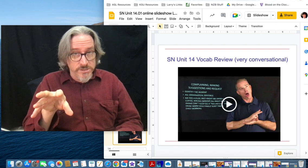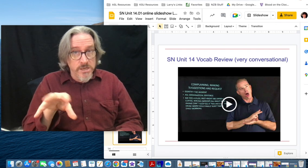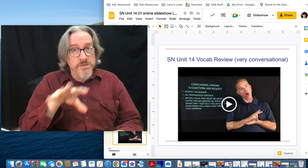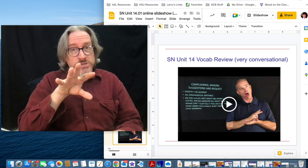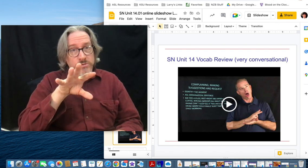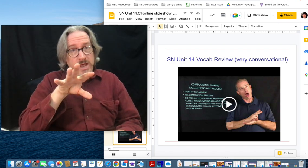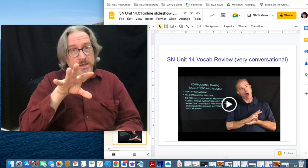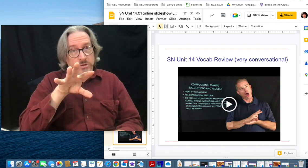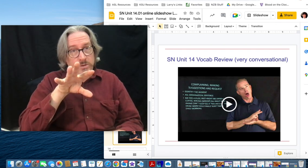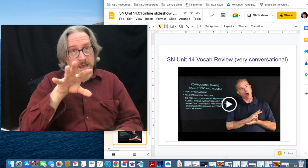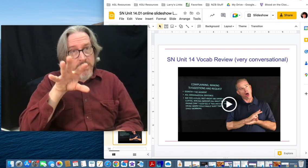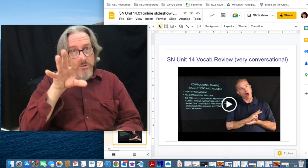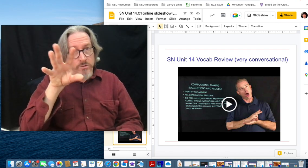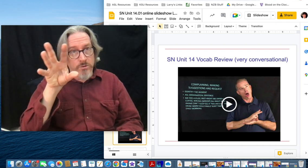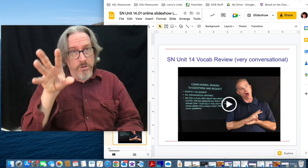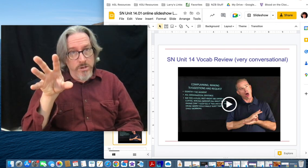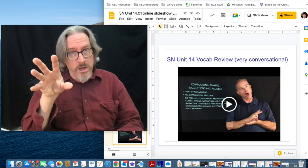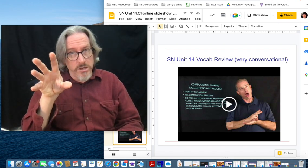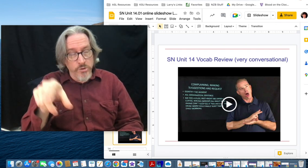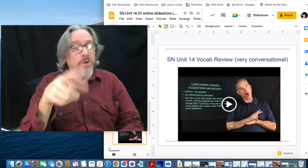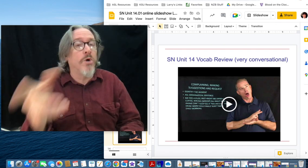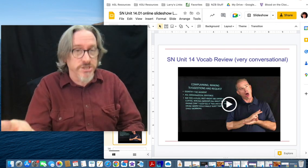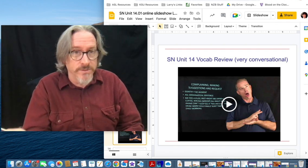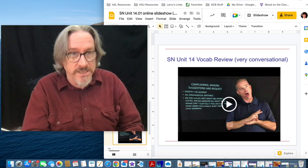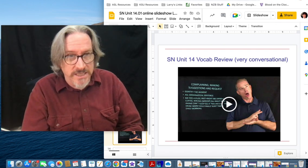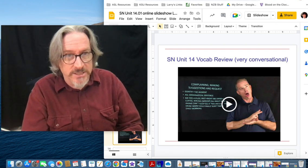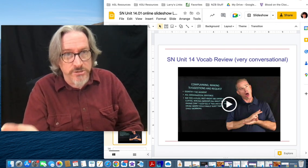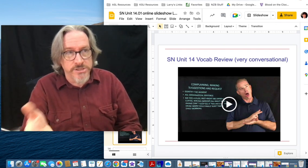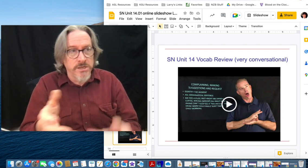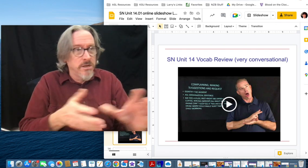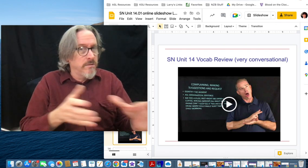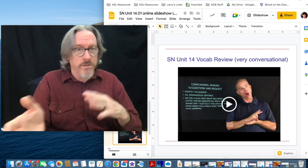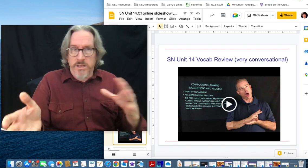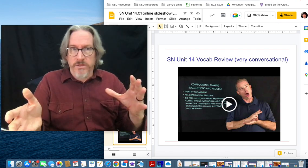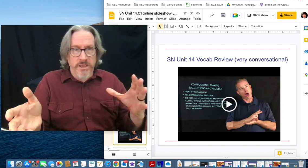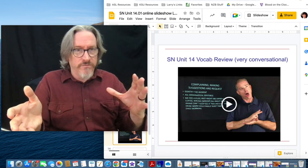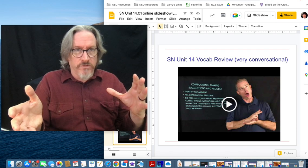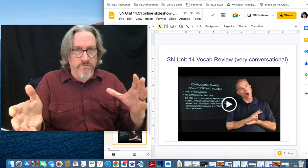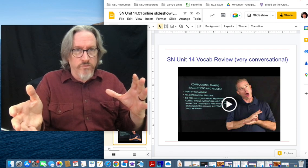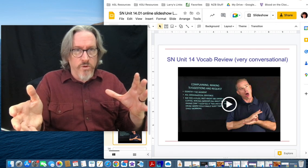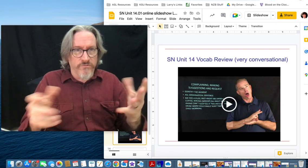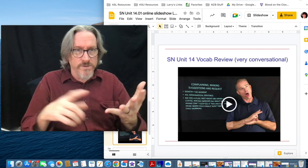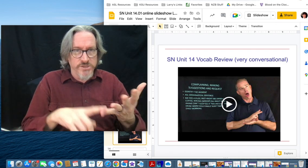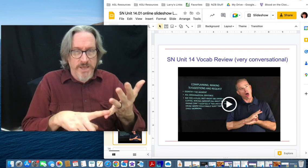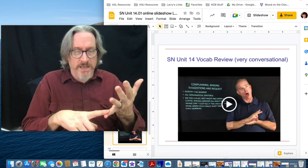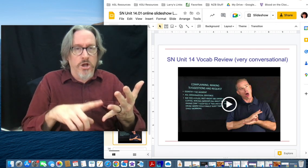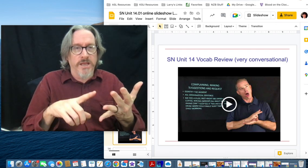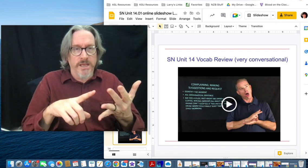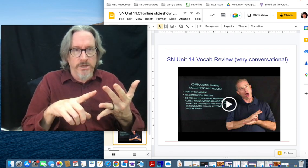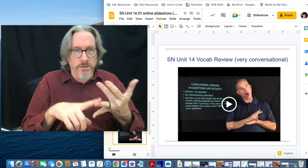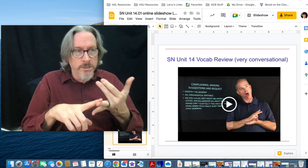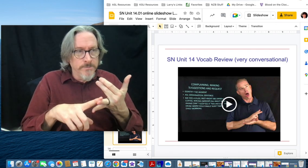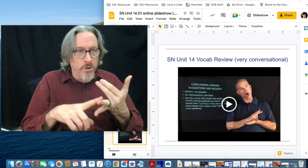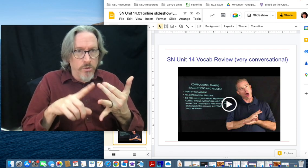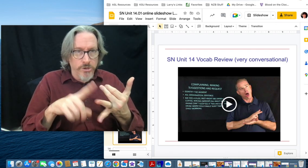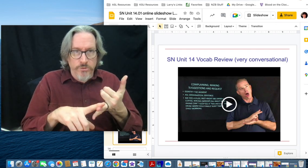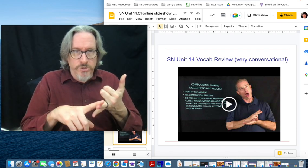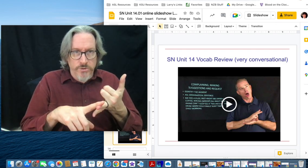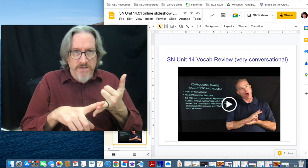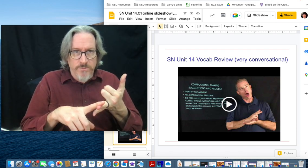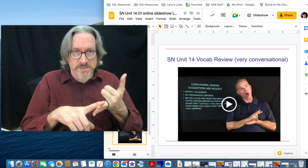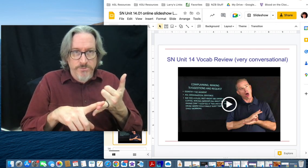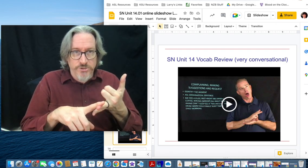videos so that you can watch them in these lectures if for whatever reason you can't log in or